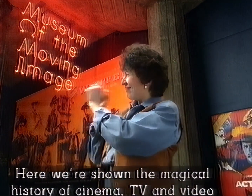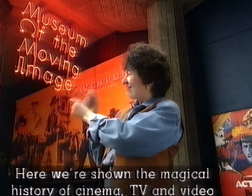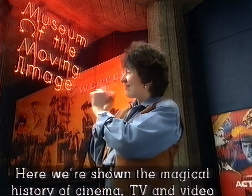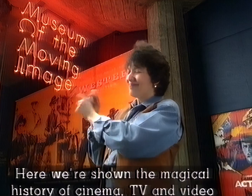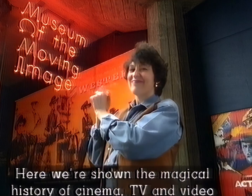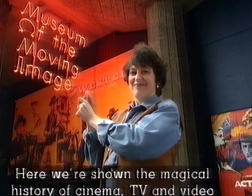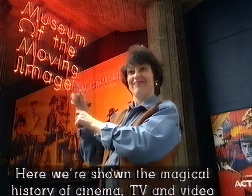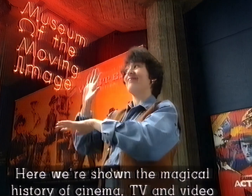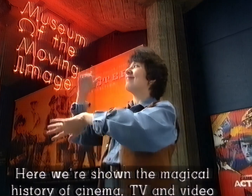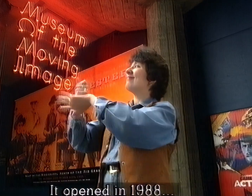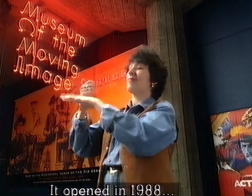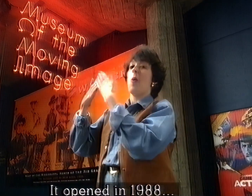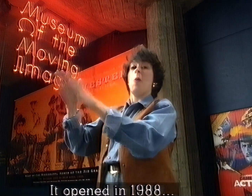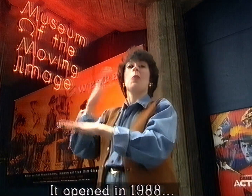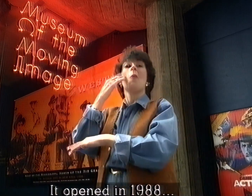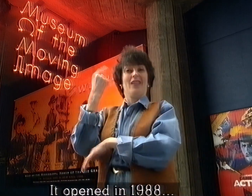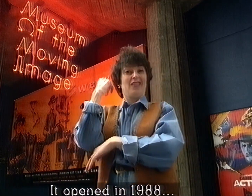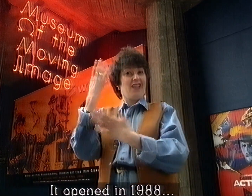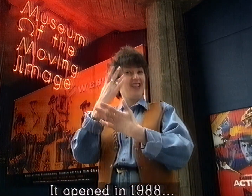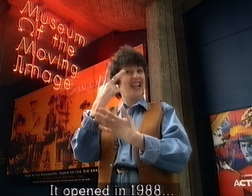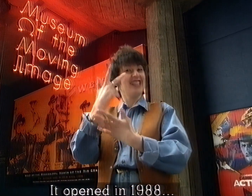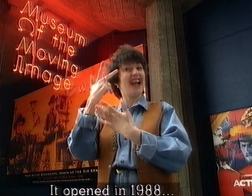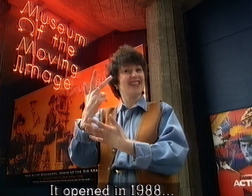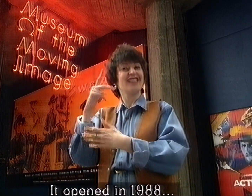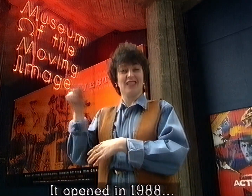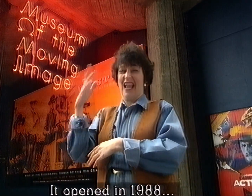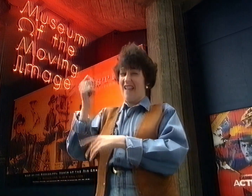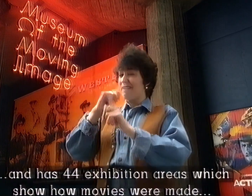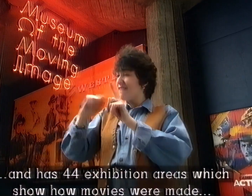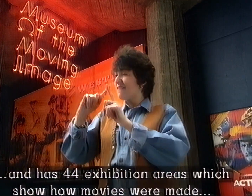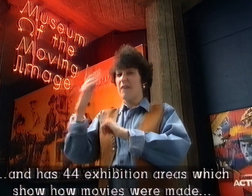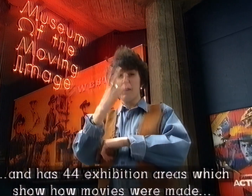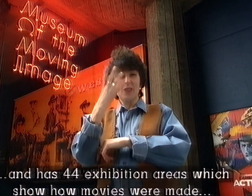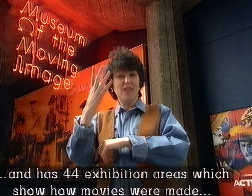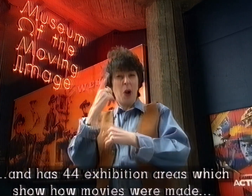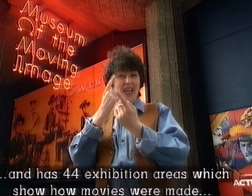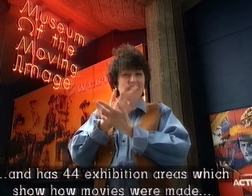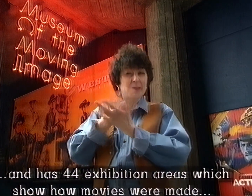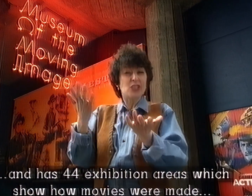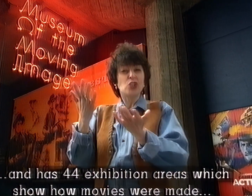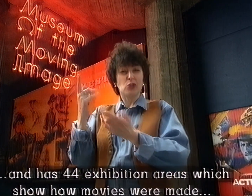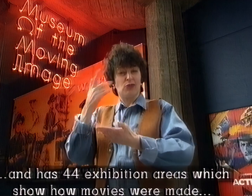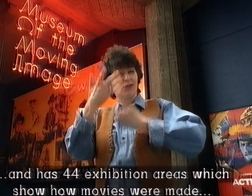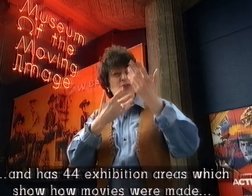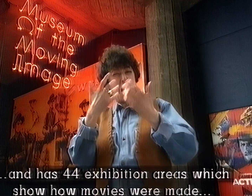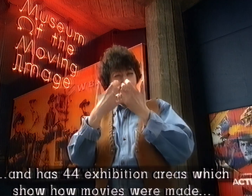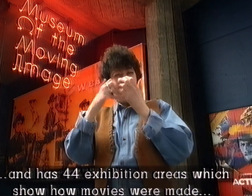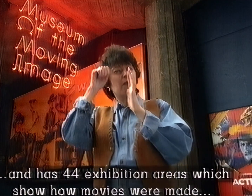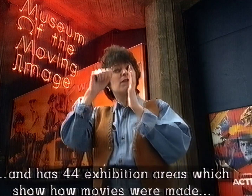video. The building opened in 1988 and has 44 different exhibition areas which show how